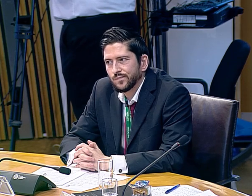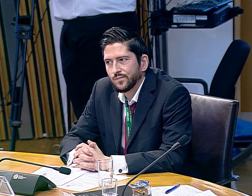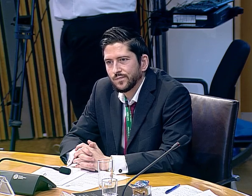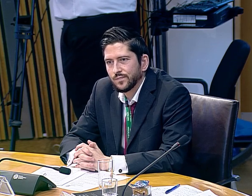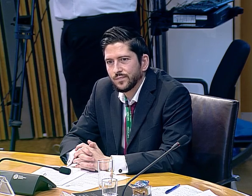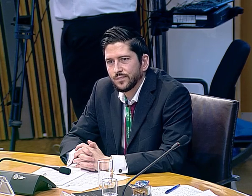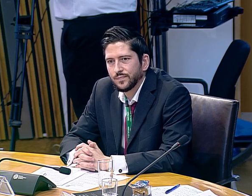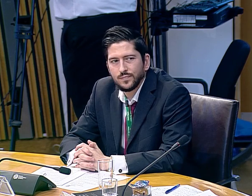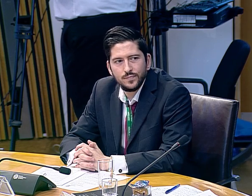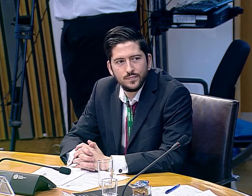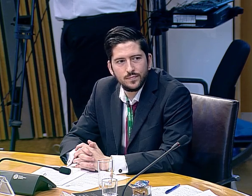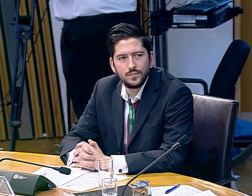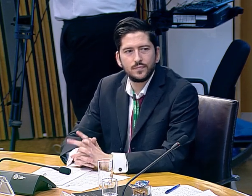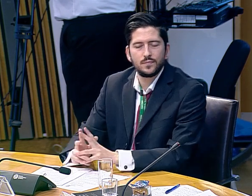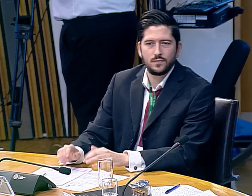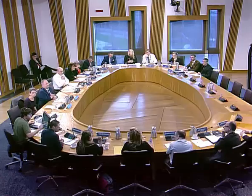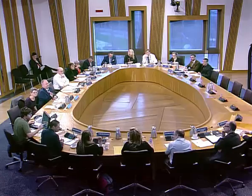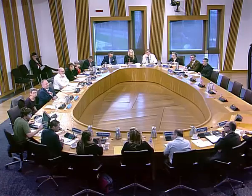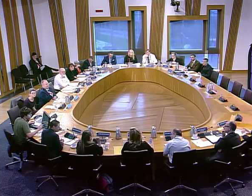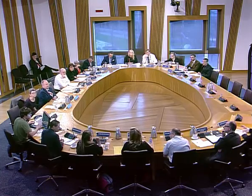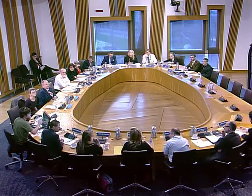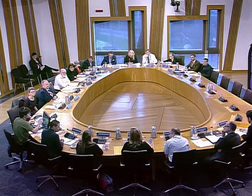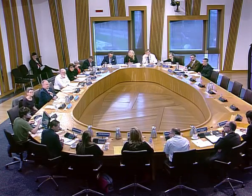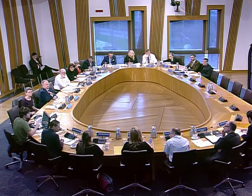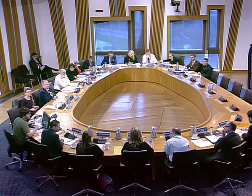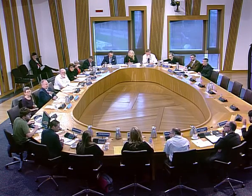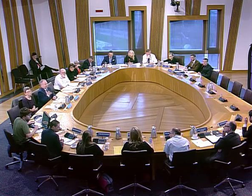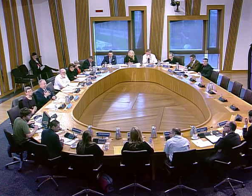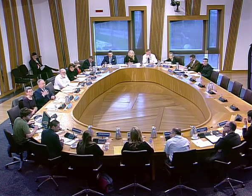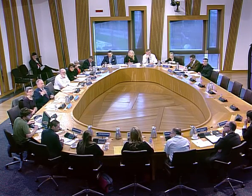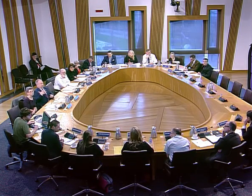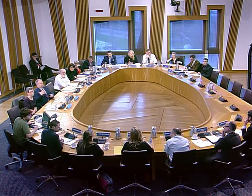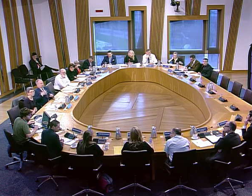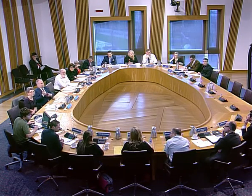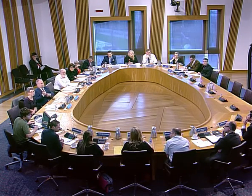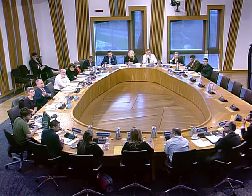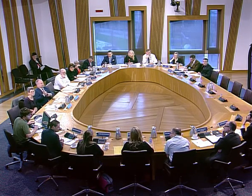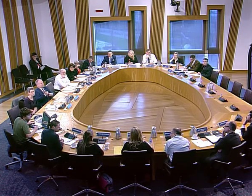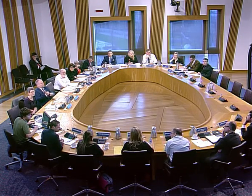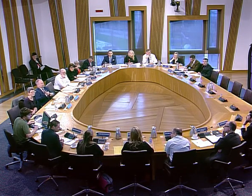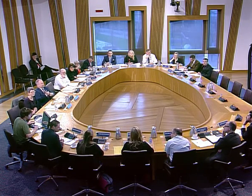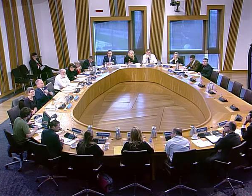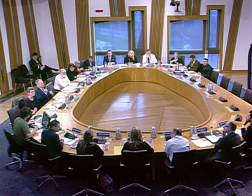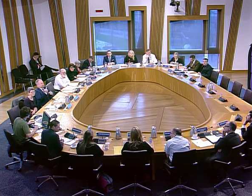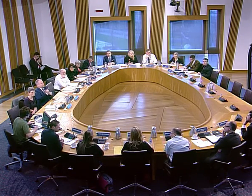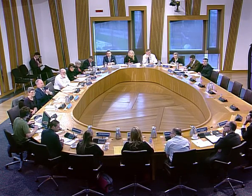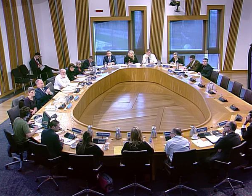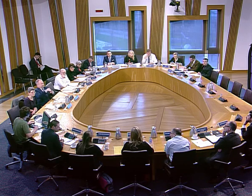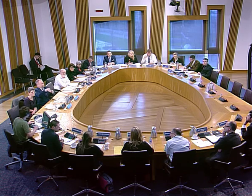Yeah, Lauren. Support to what Rebecca said earlier regarding contextual information. I think one of the biggest issues that we hear about